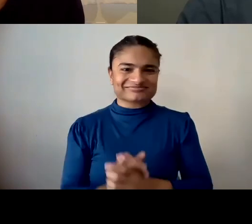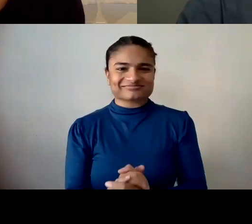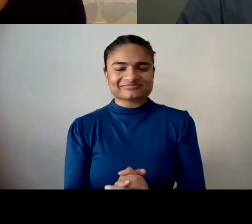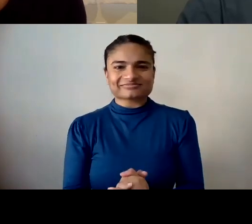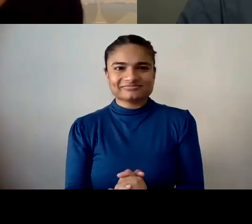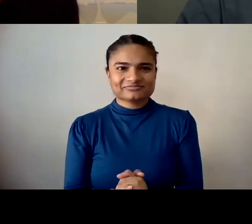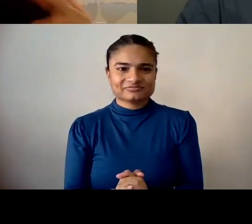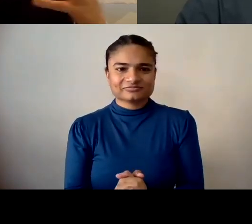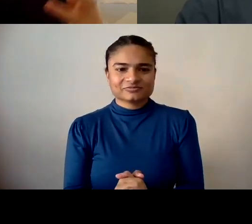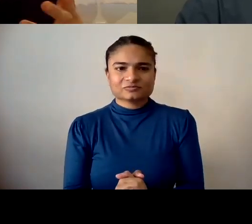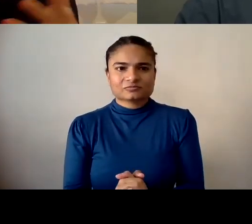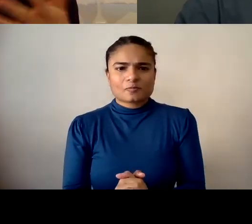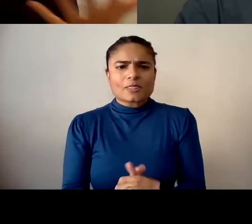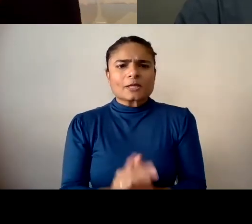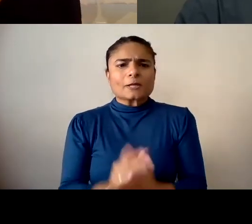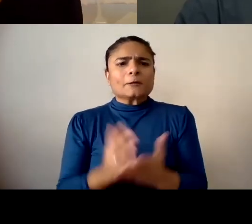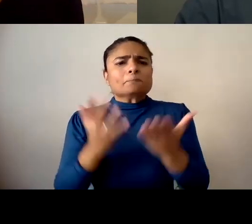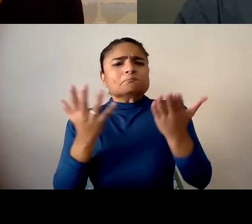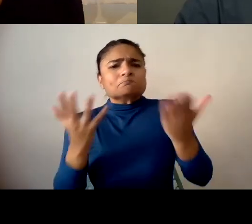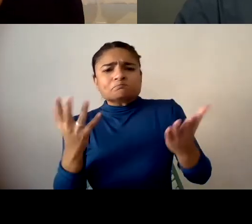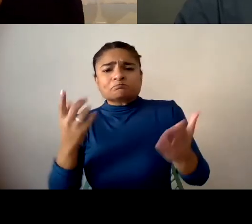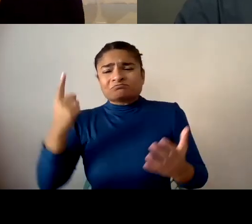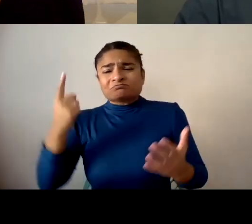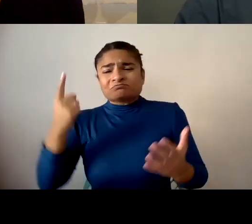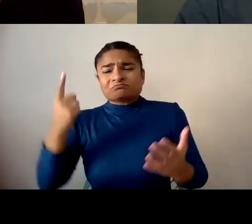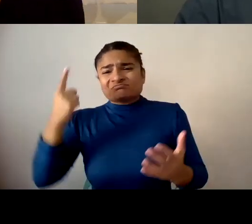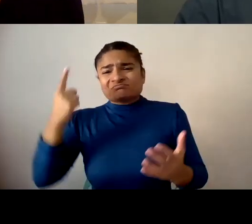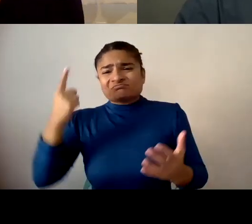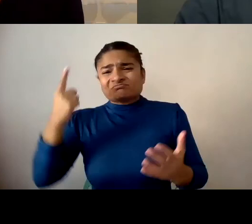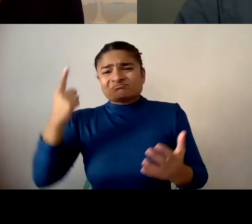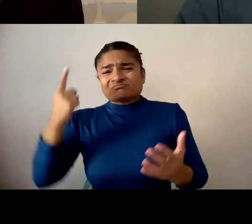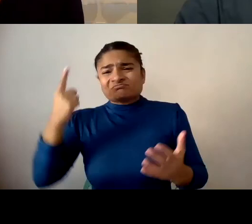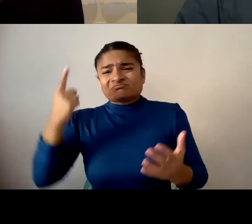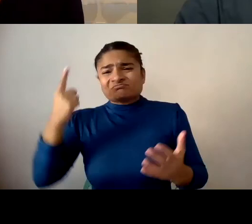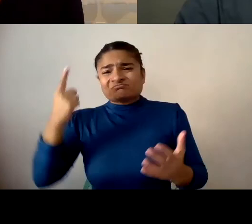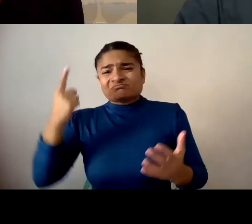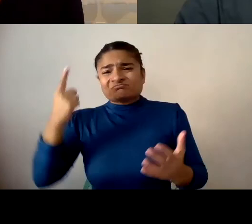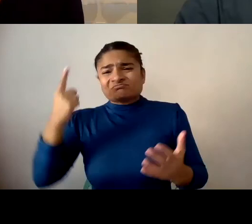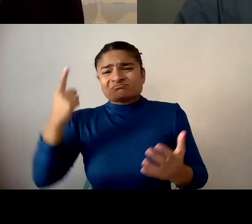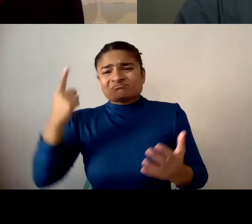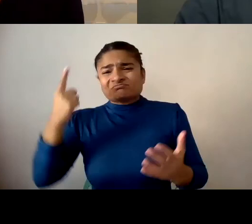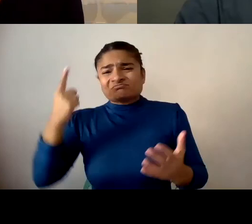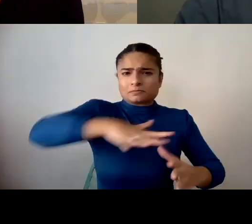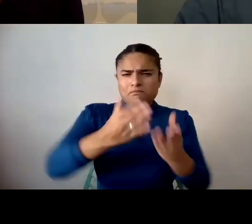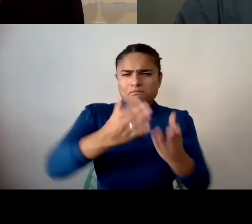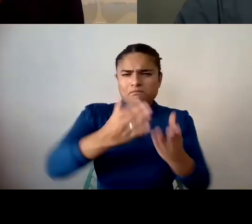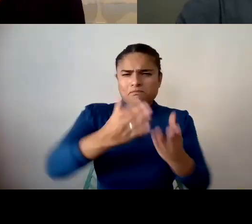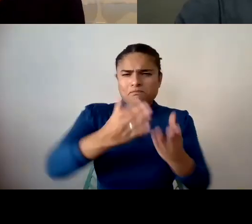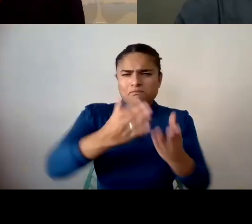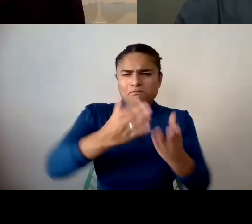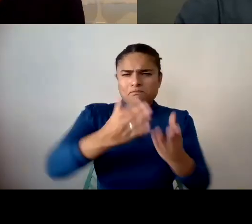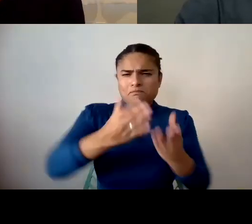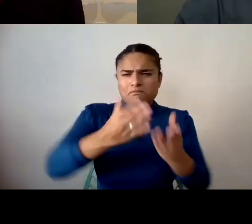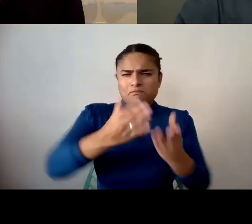I do think our community here, like you can see there's so many people here, and we all want to help each other. So we'll find a